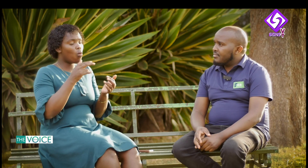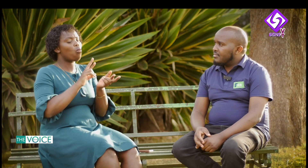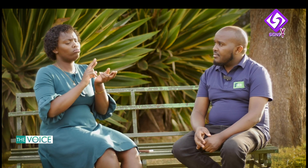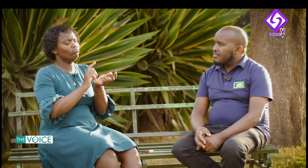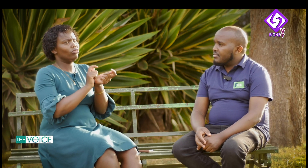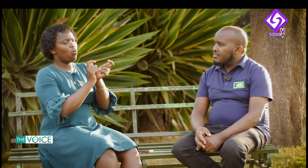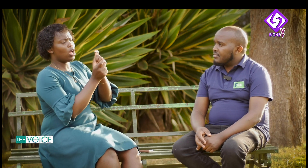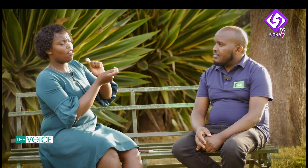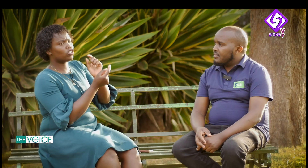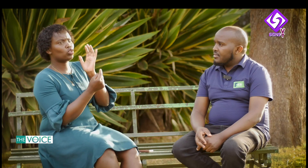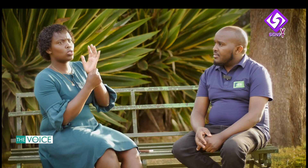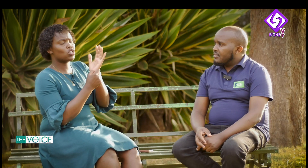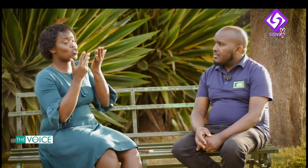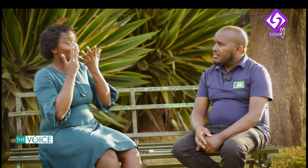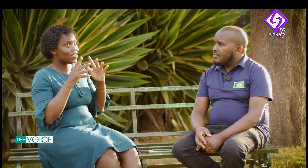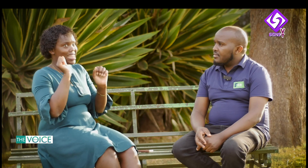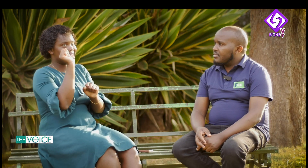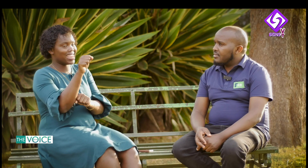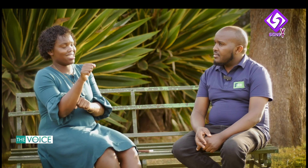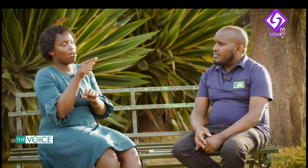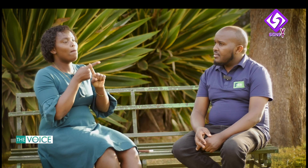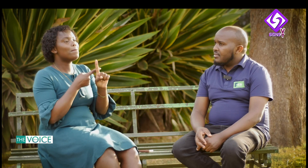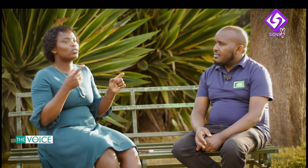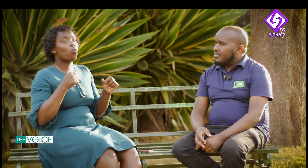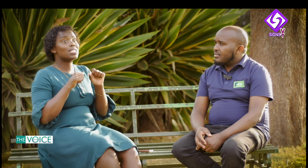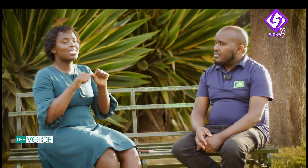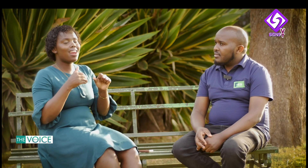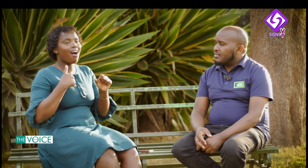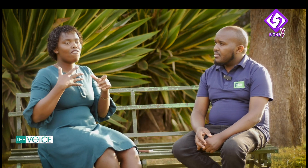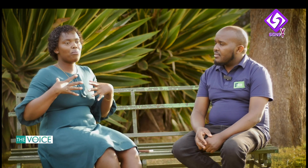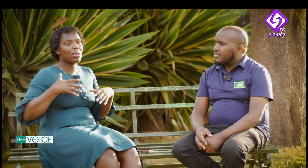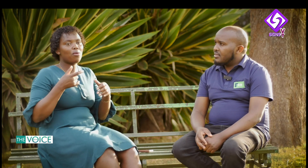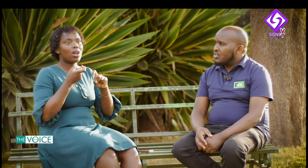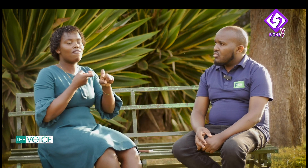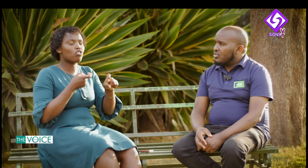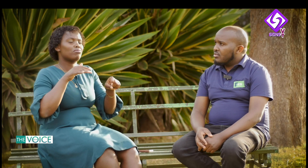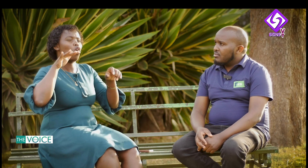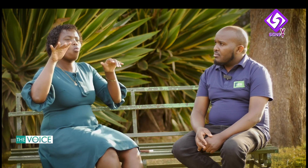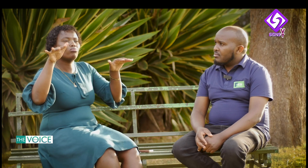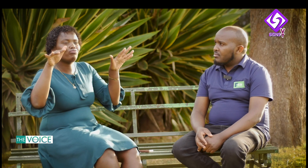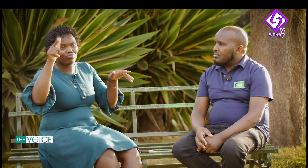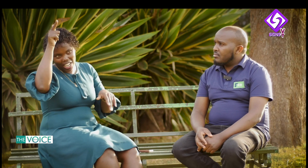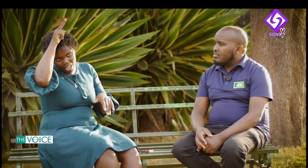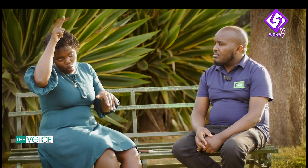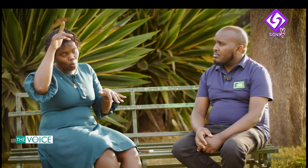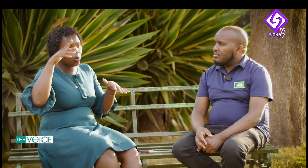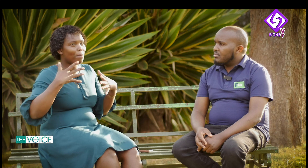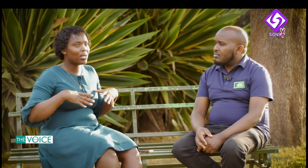that you make sure the people out here and in the remote